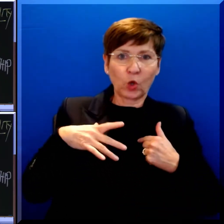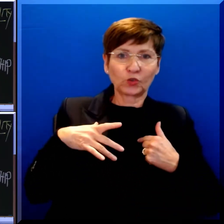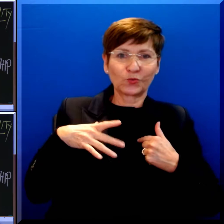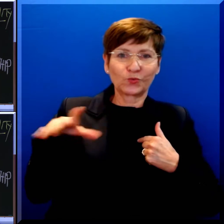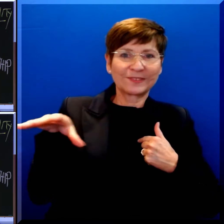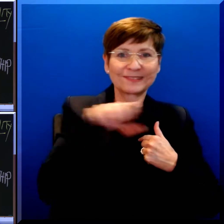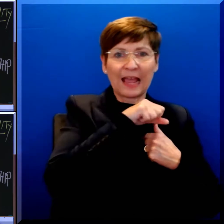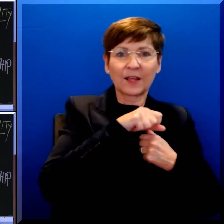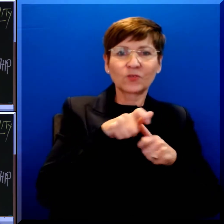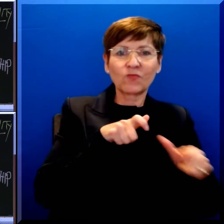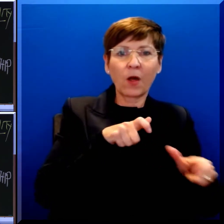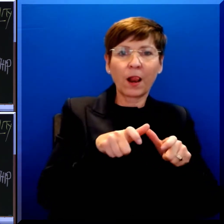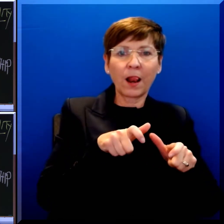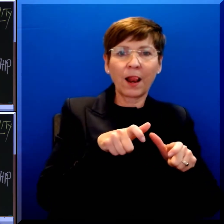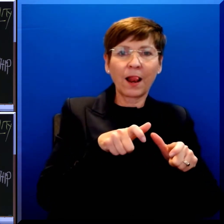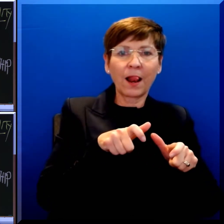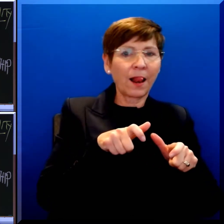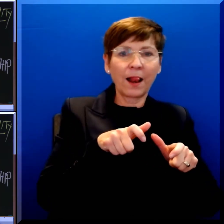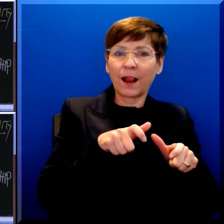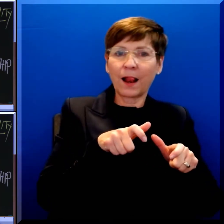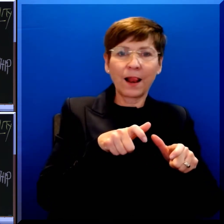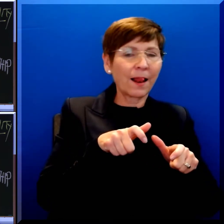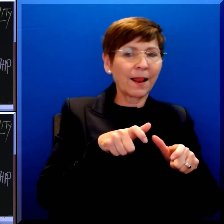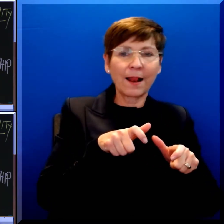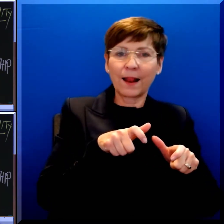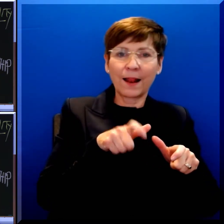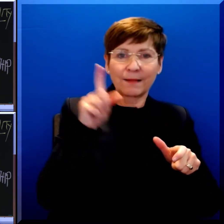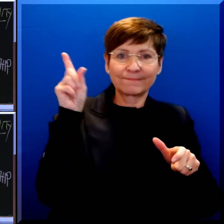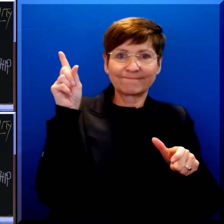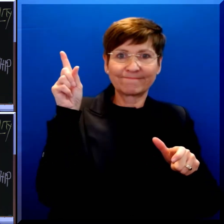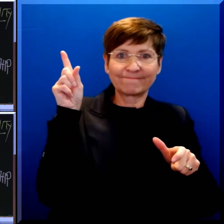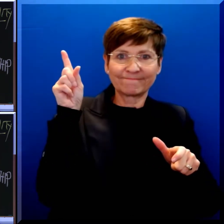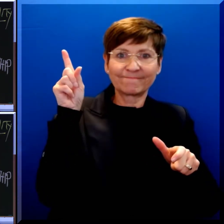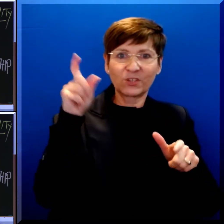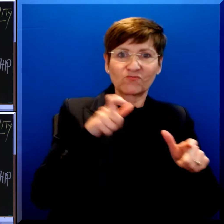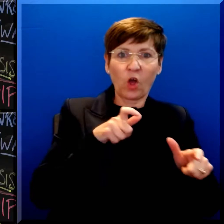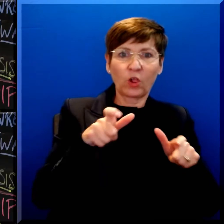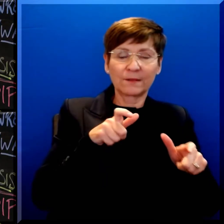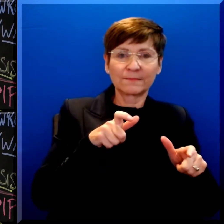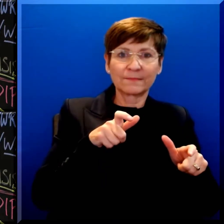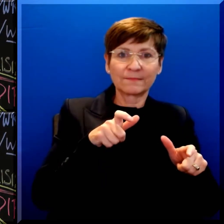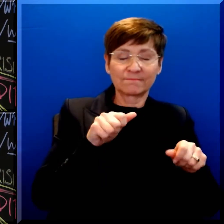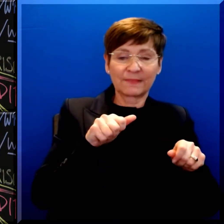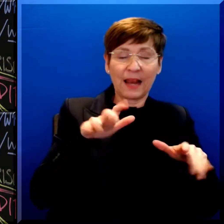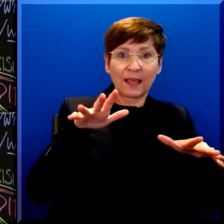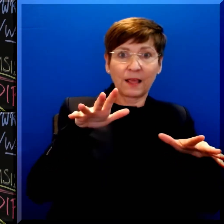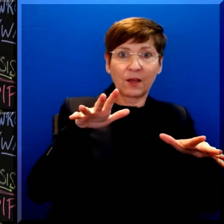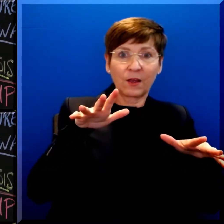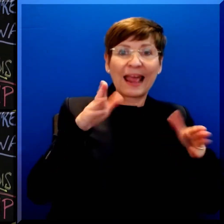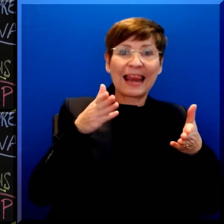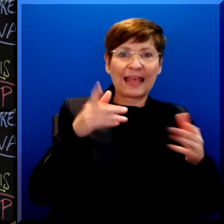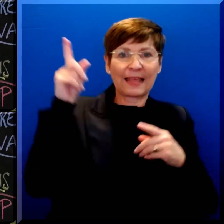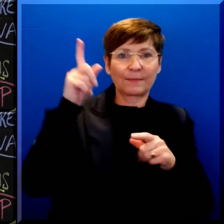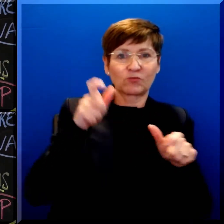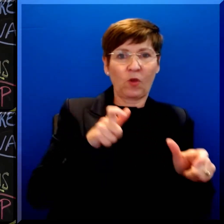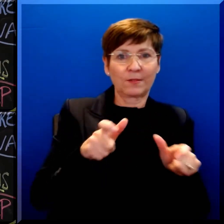control and say, God, the outcome is up to you. When you take your hands off the wheel and you learn to wait on the Lord, woo,